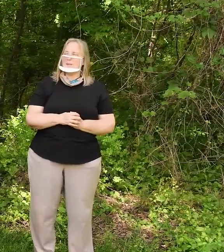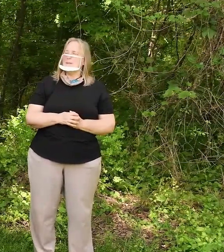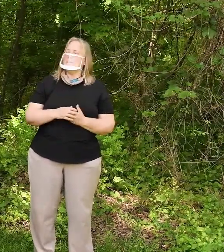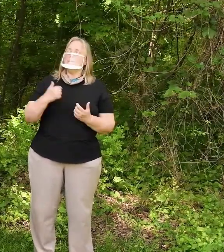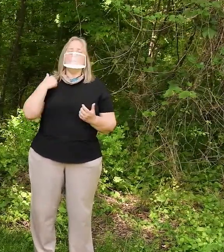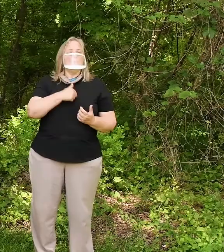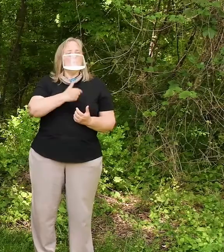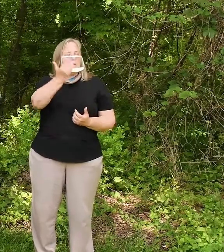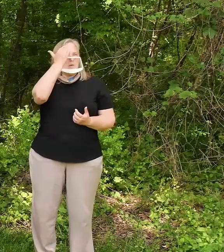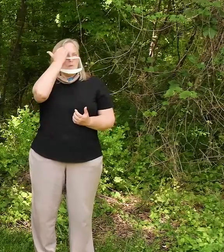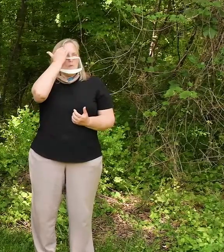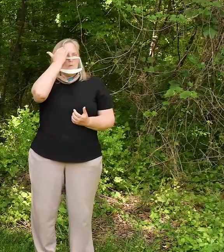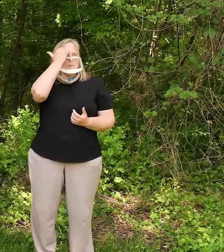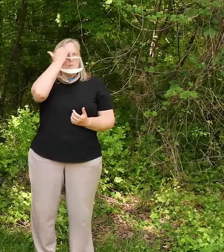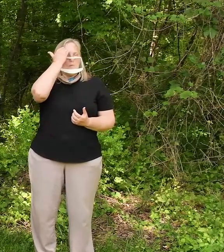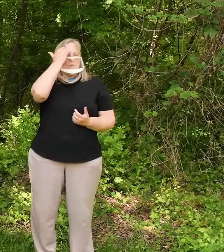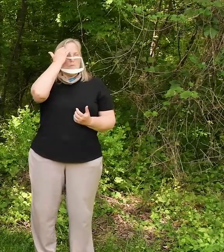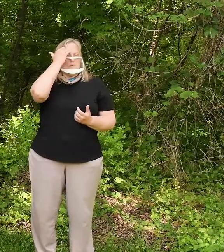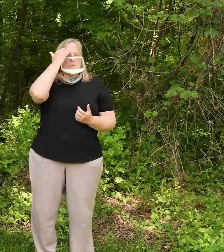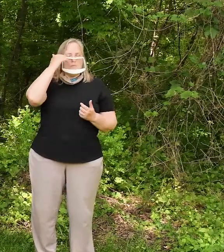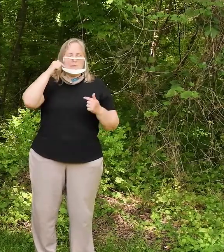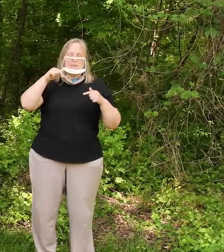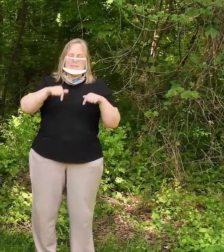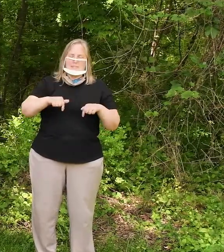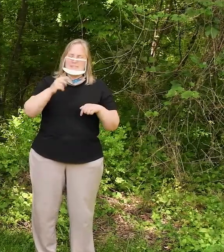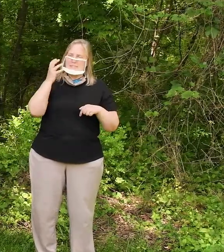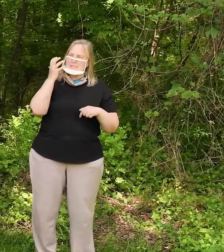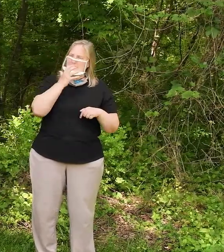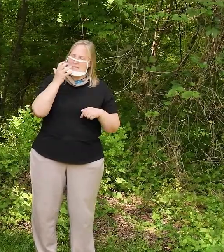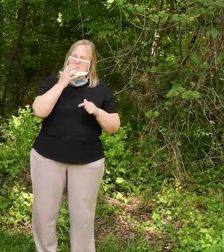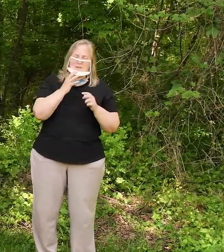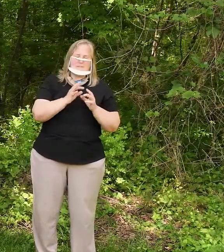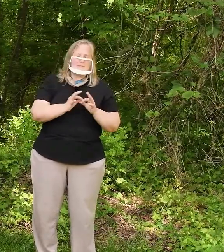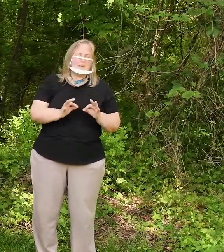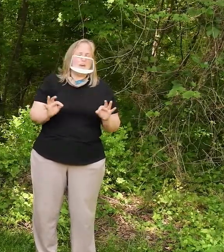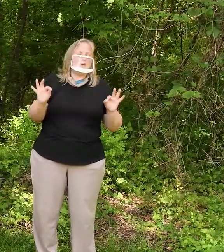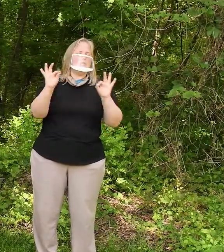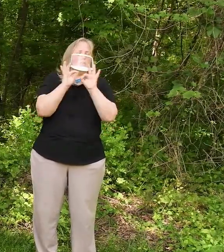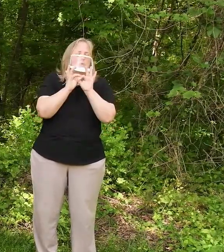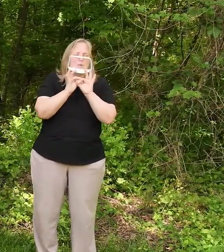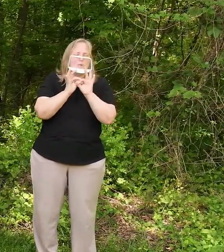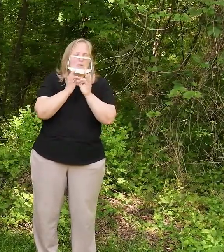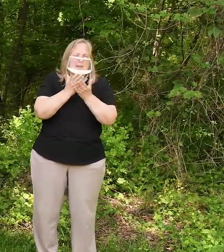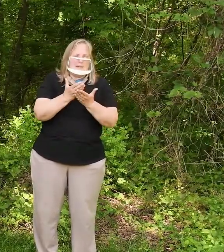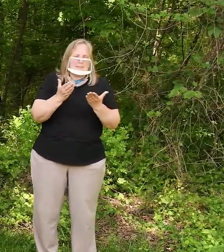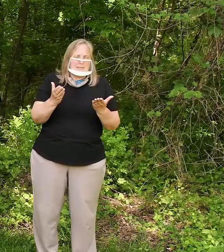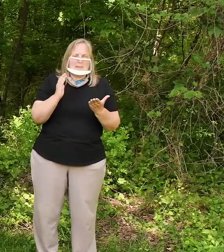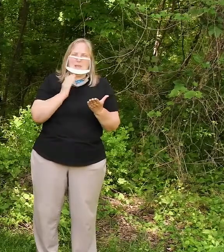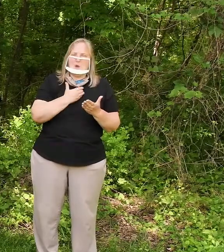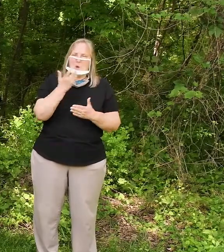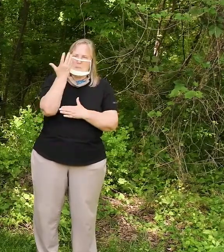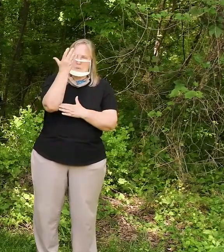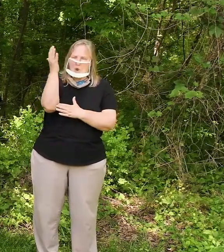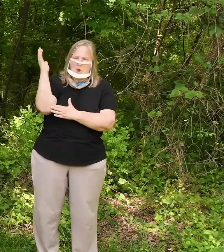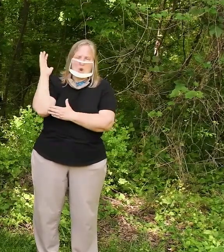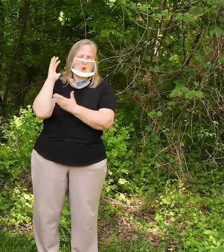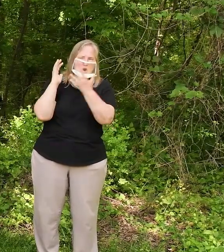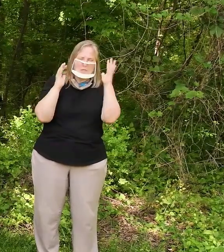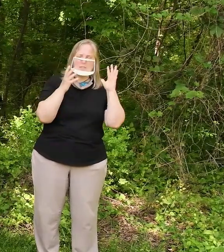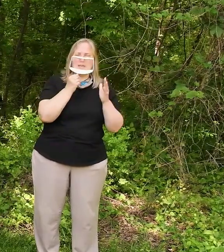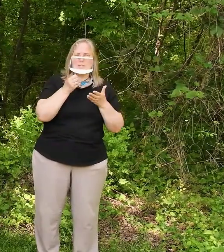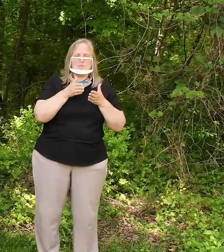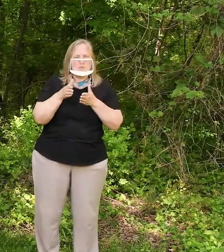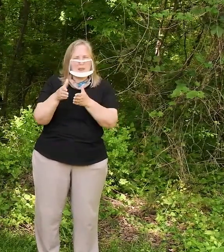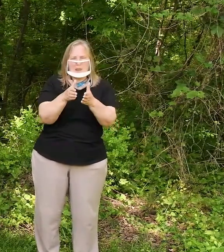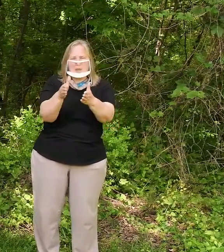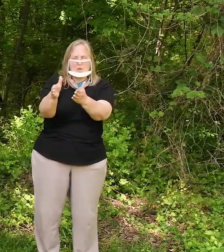We know that this is such a valuable asset, our parks and our trails, for our